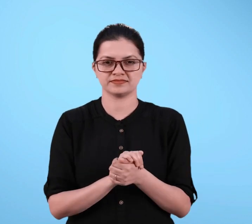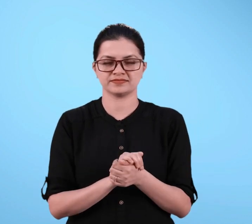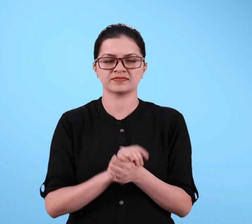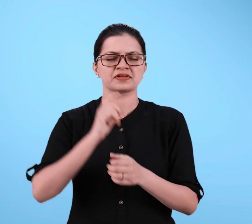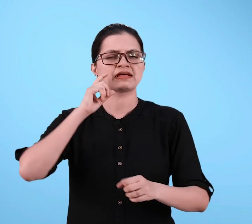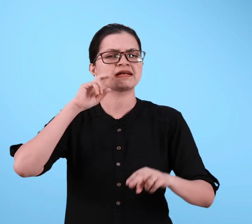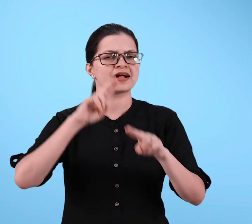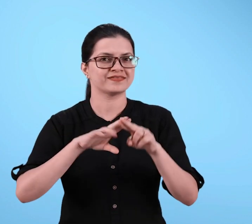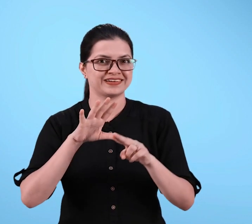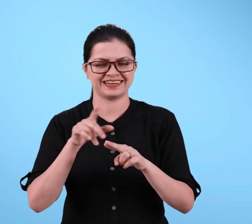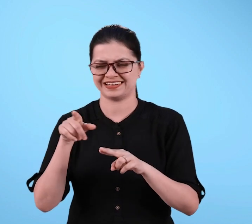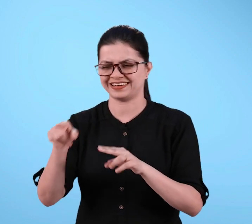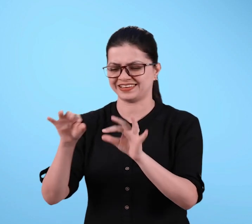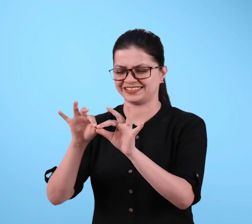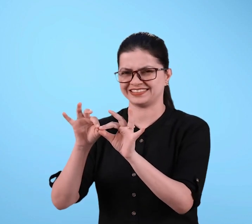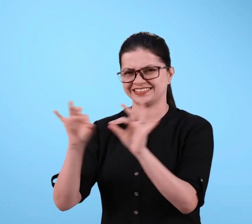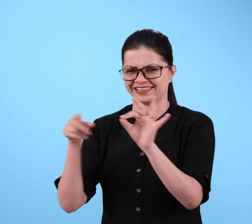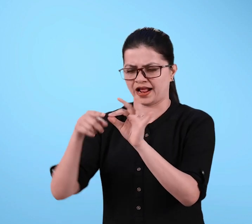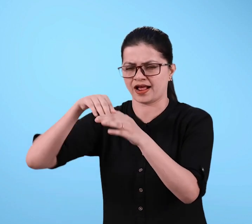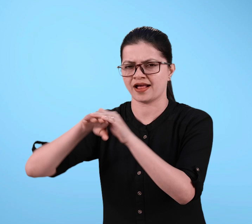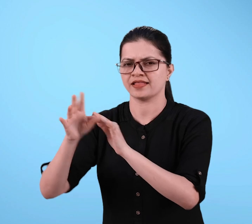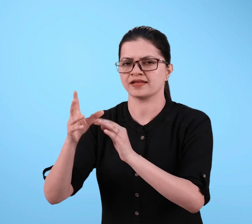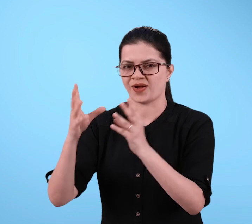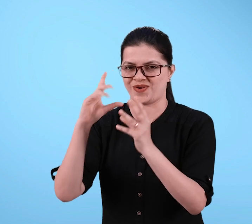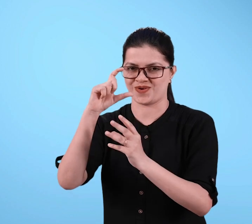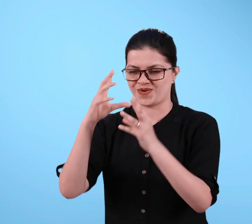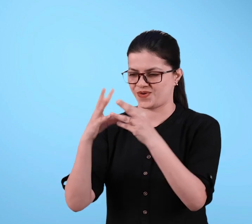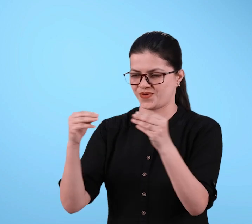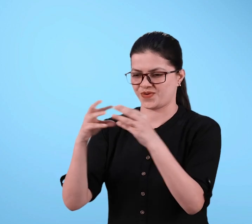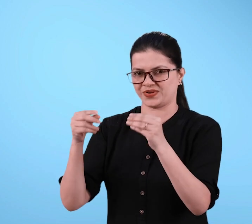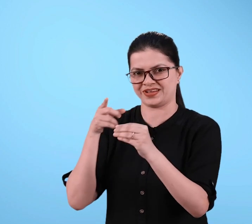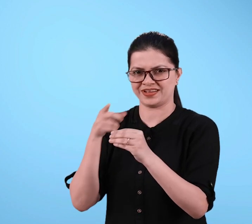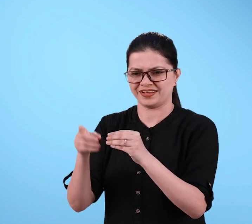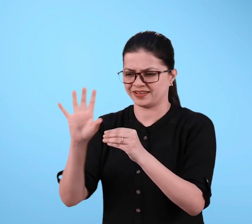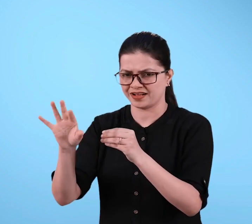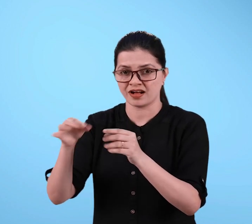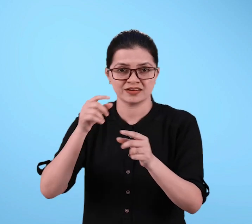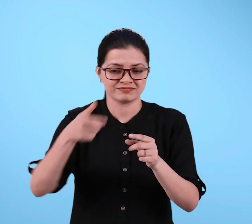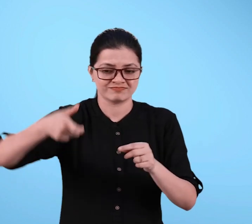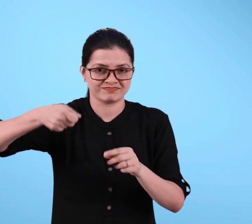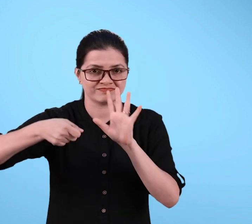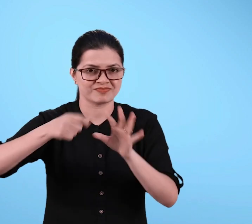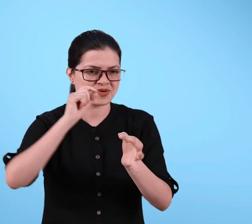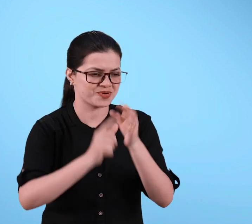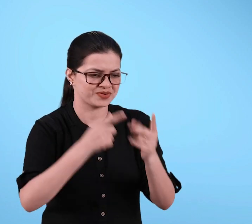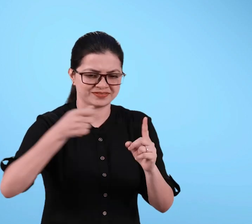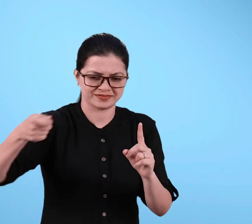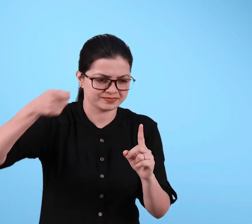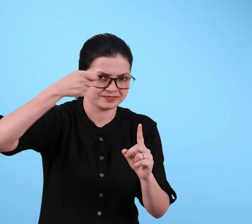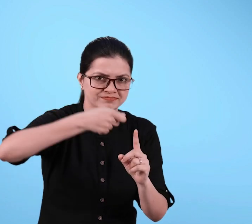Yarns, If burn these are but do cotton not yarns, shrink or they melt. burn but do not shrink or melt. The burning yarns gives an odor